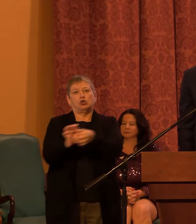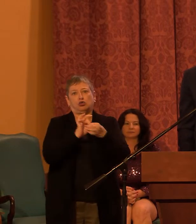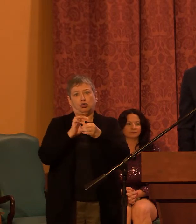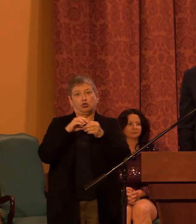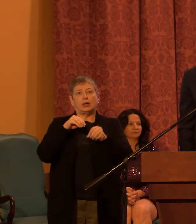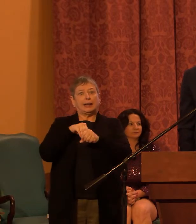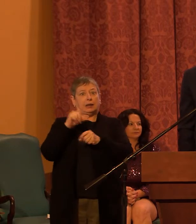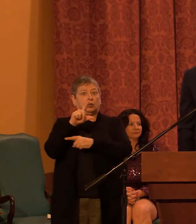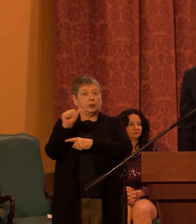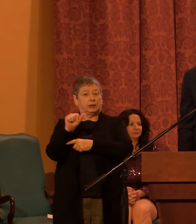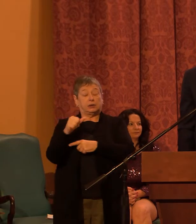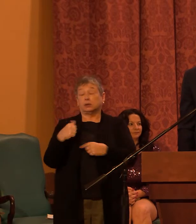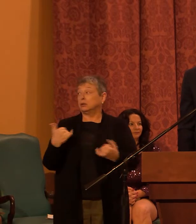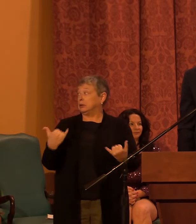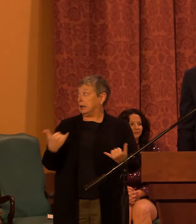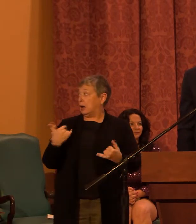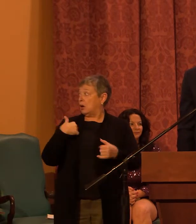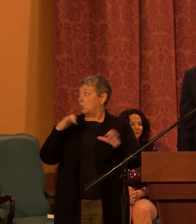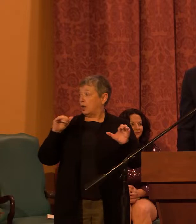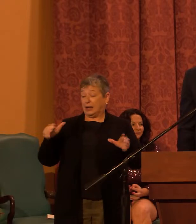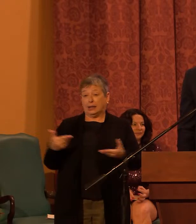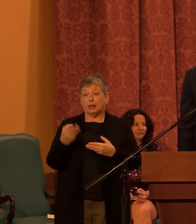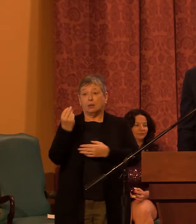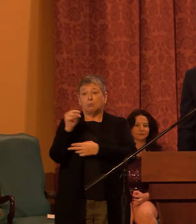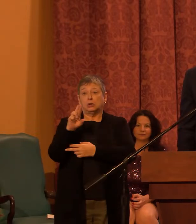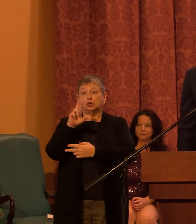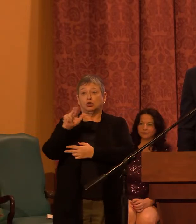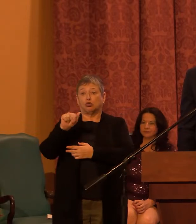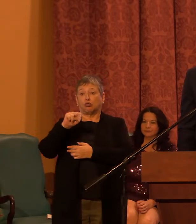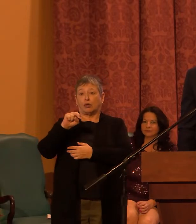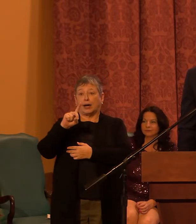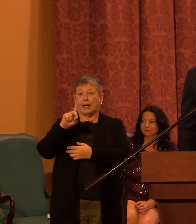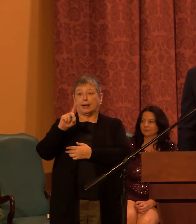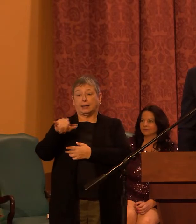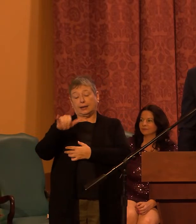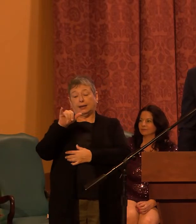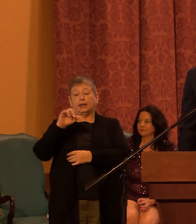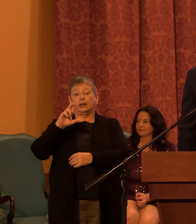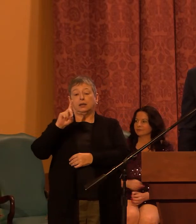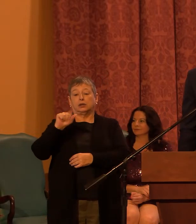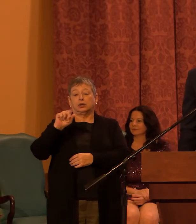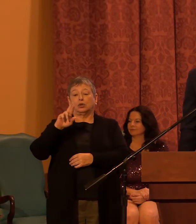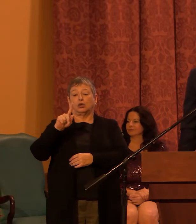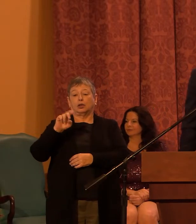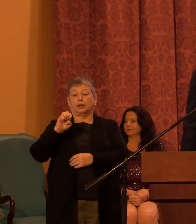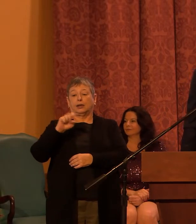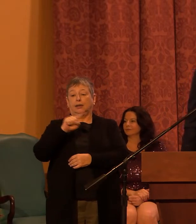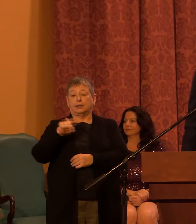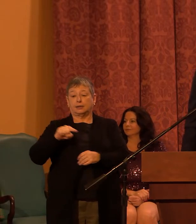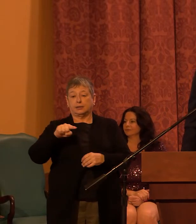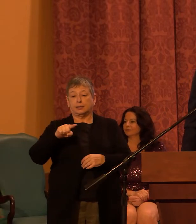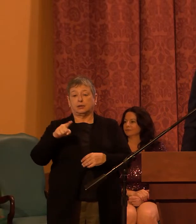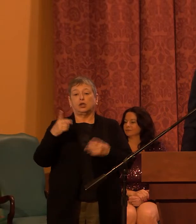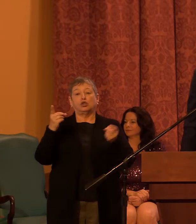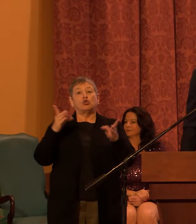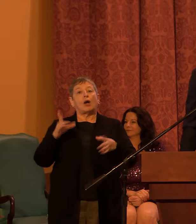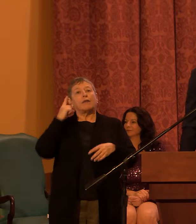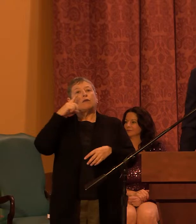At this time, I would like to introduce Mr. Randy D'Artes, the Executive Director of